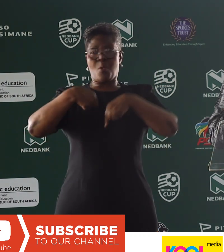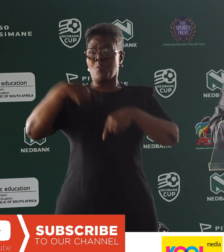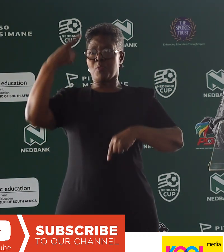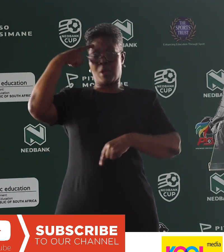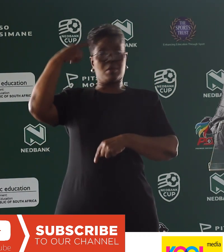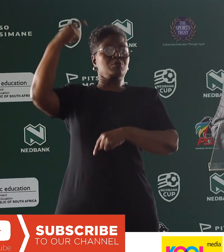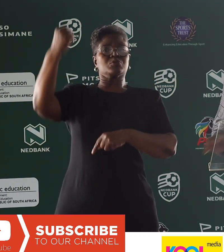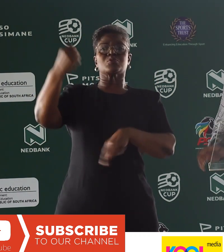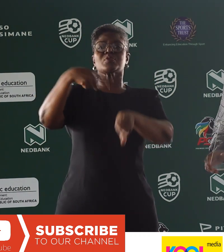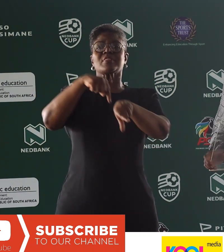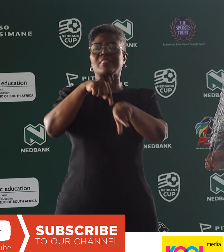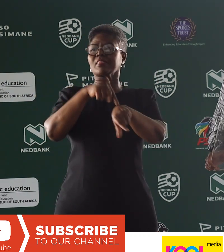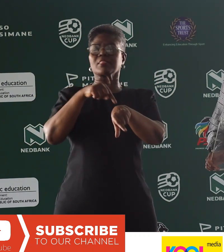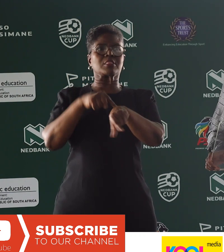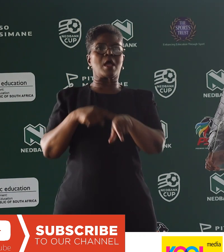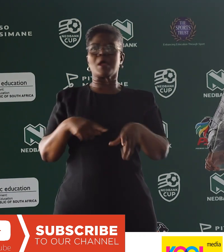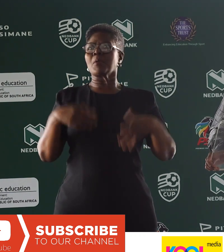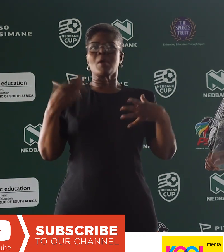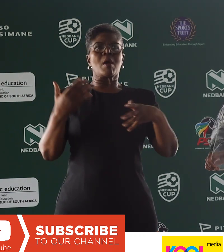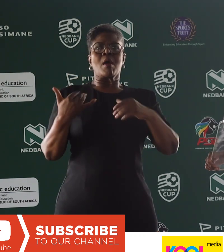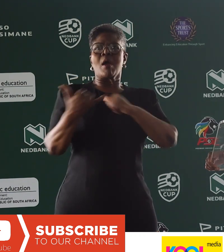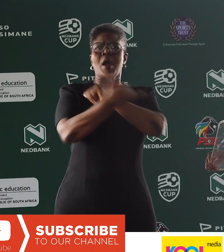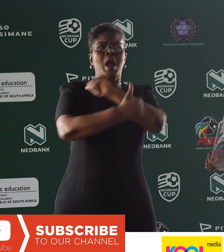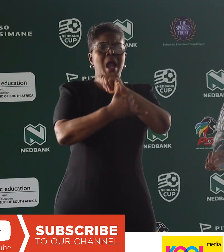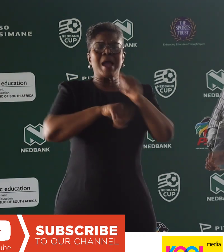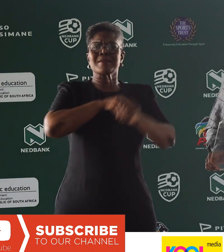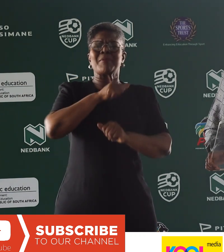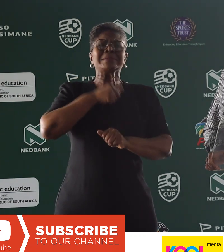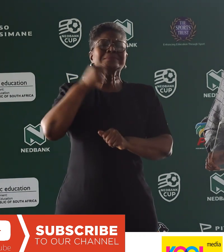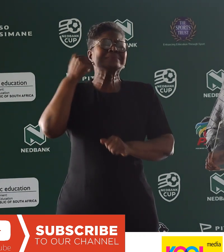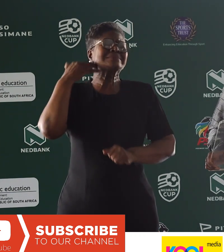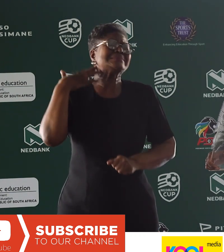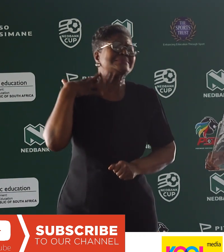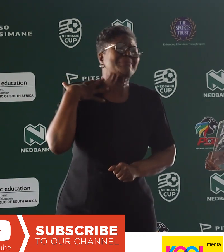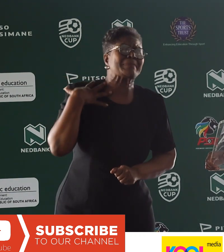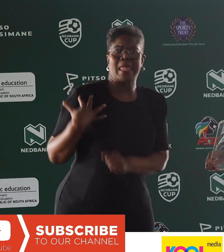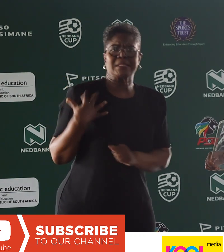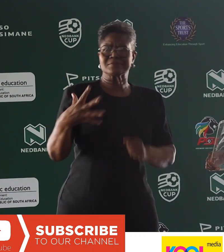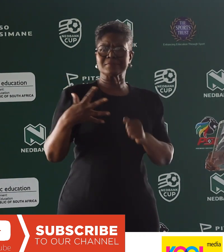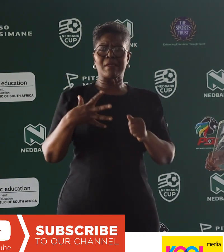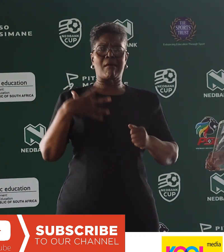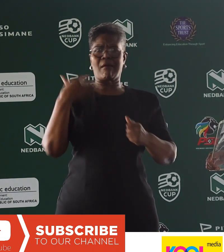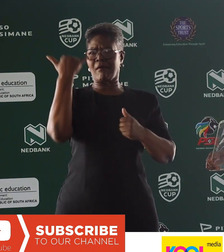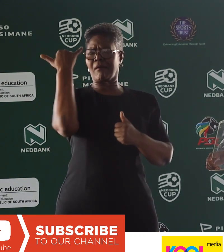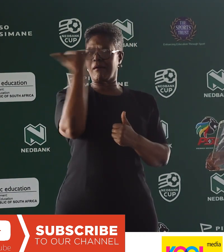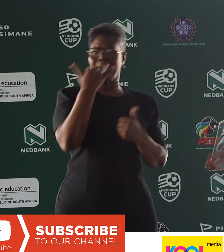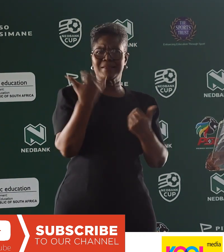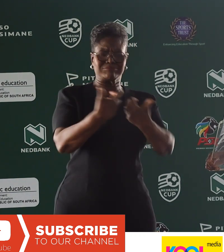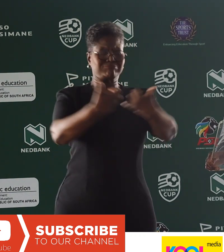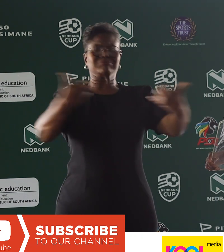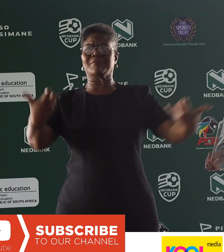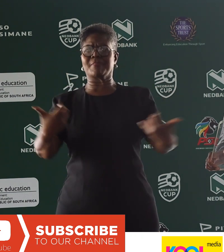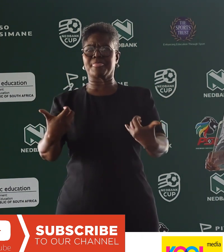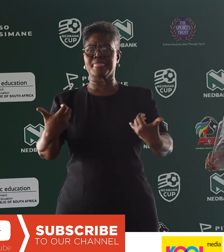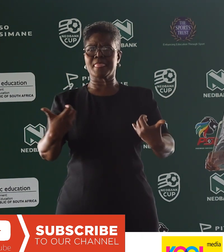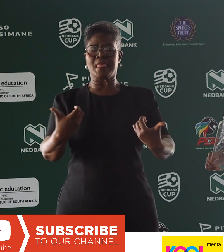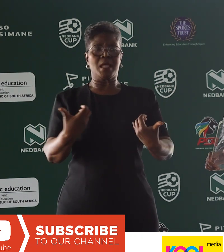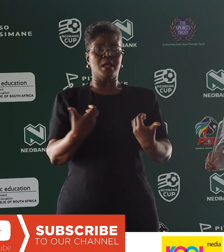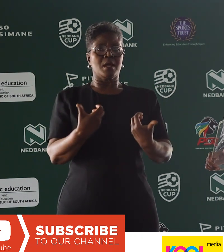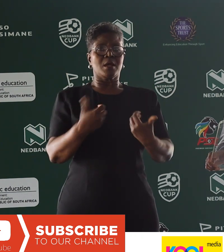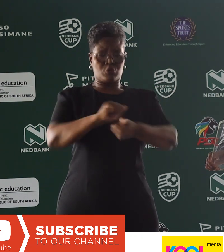was a time where almost our country was so depressed, we were divided along color lines. We used sport, which was not